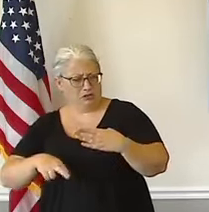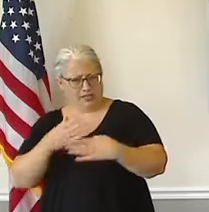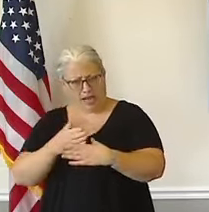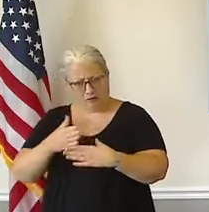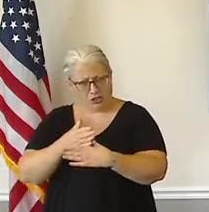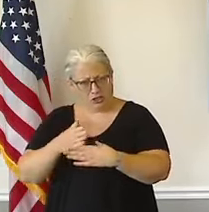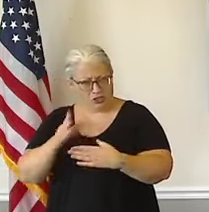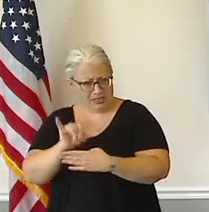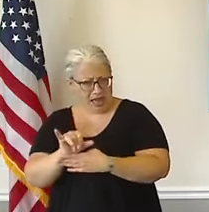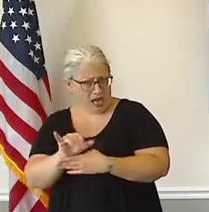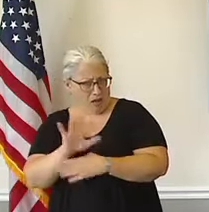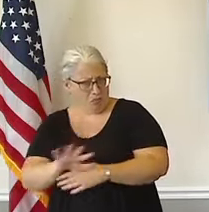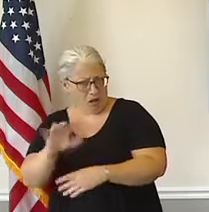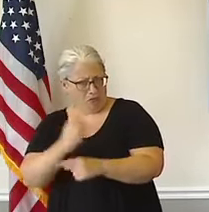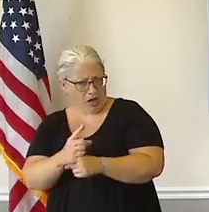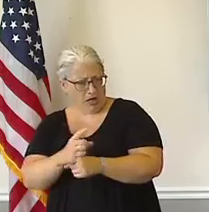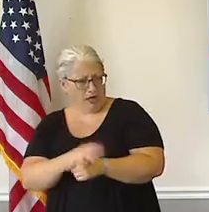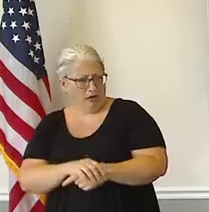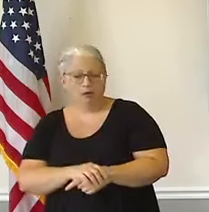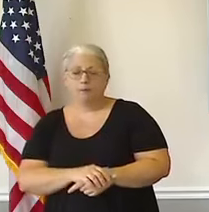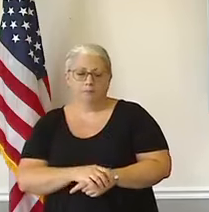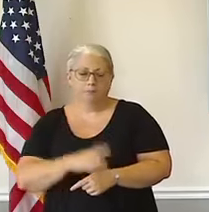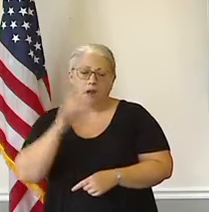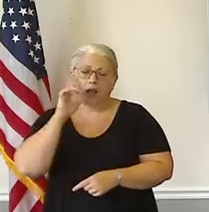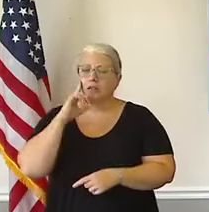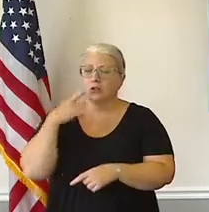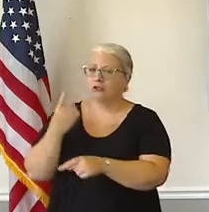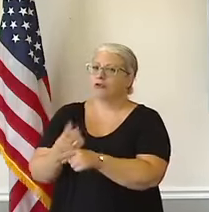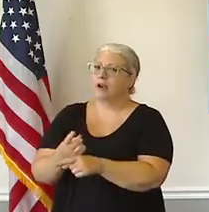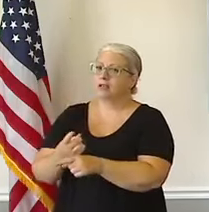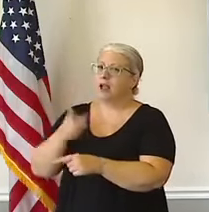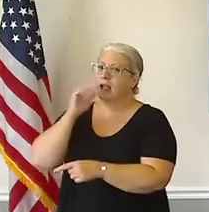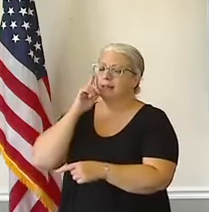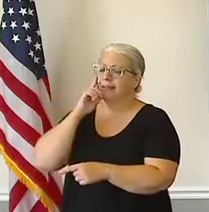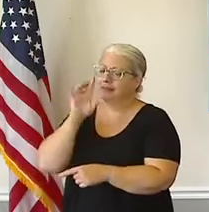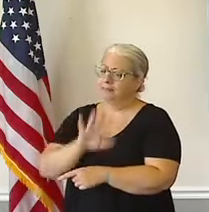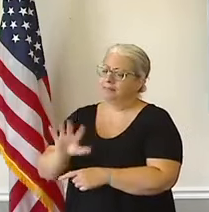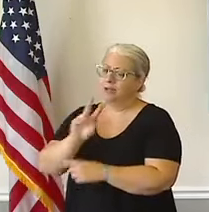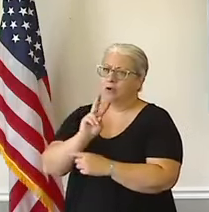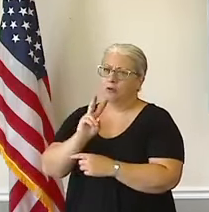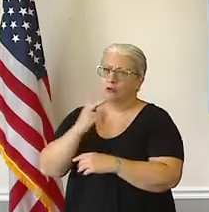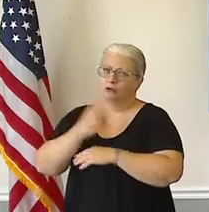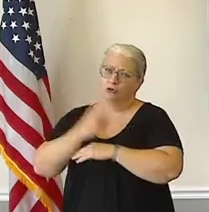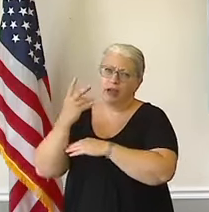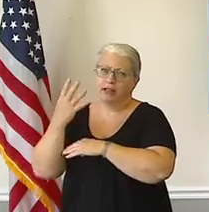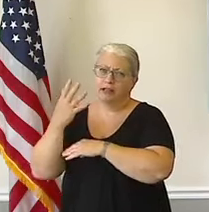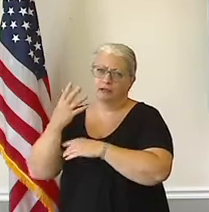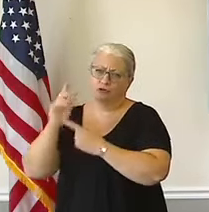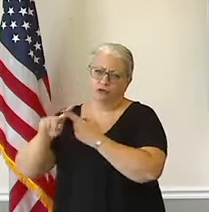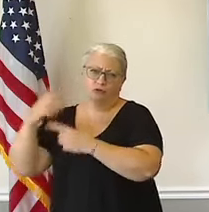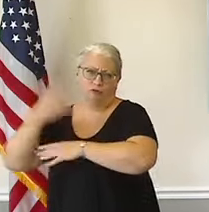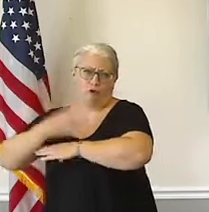average? I think that you are correct. It is about, I believe, 2 to 4 days, so yes. So